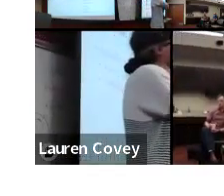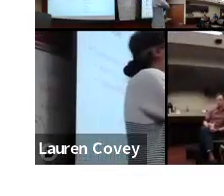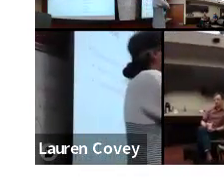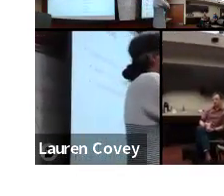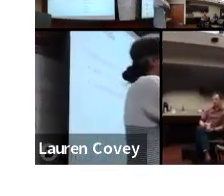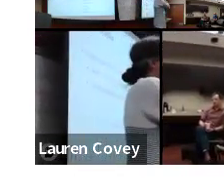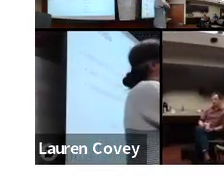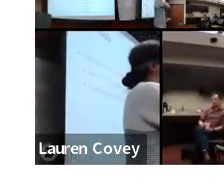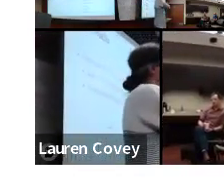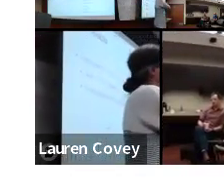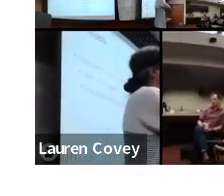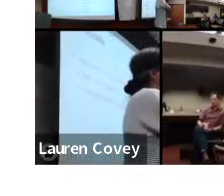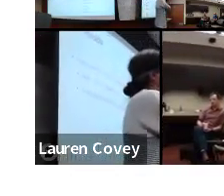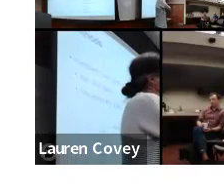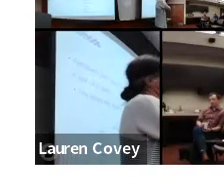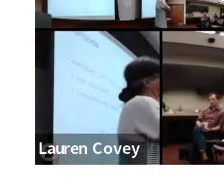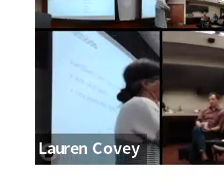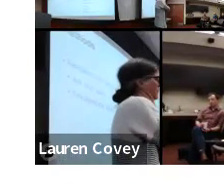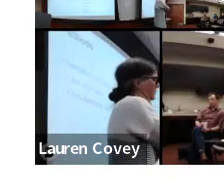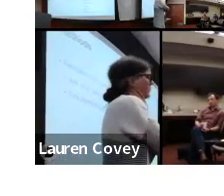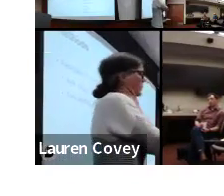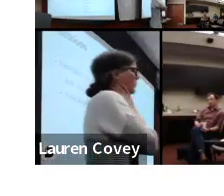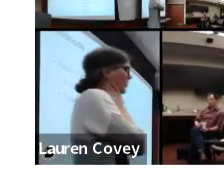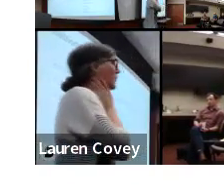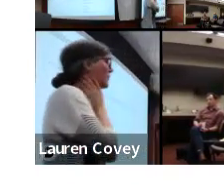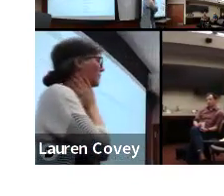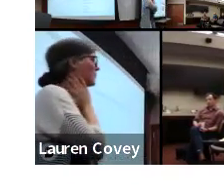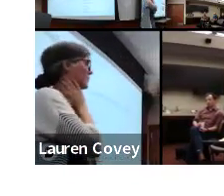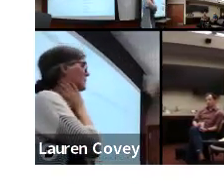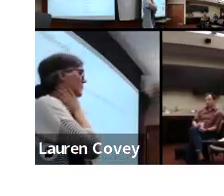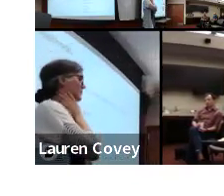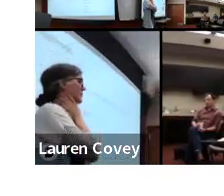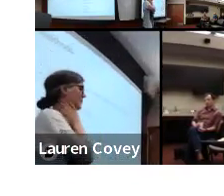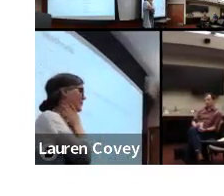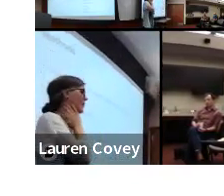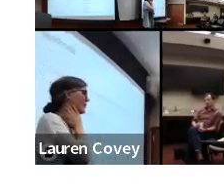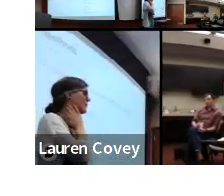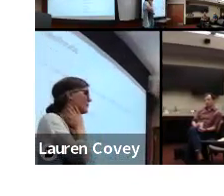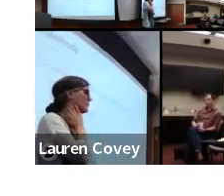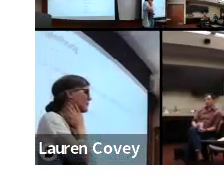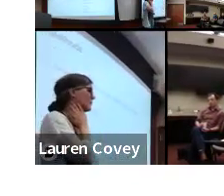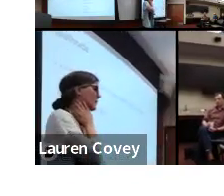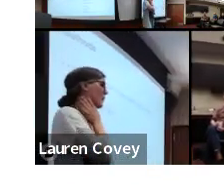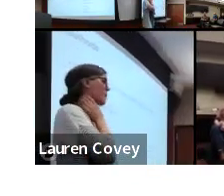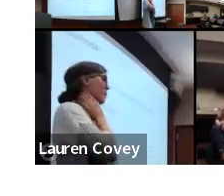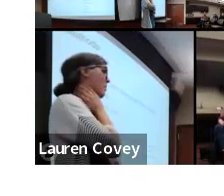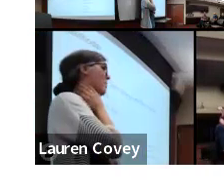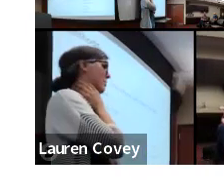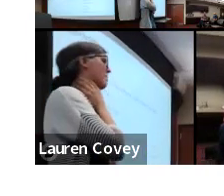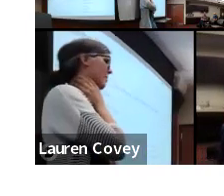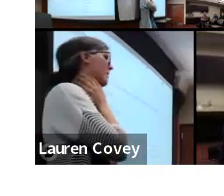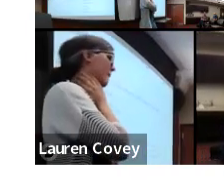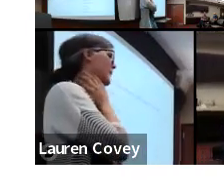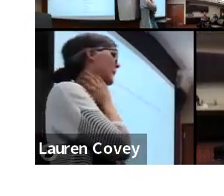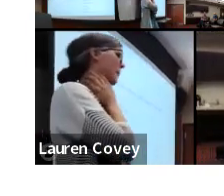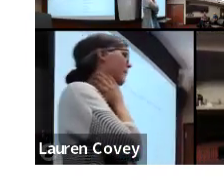So I understand that they're very different language, but since people around them basically speak in Spanish, you know, sometimes need